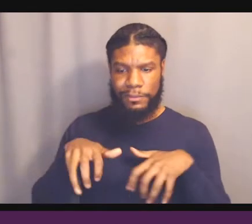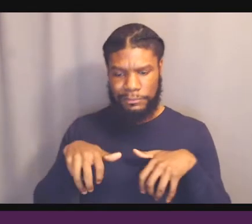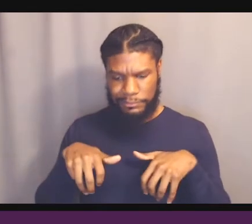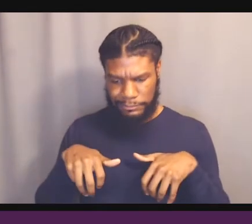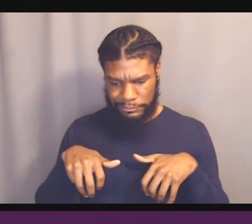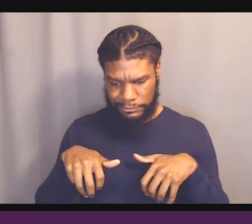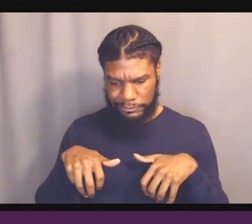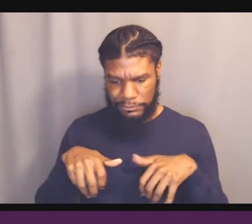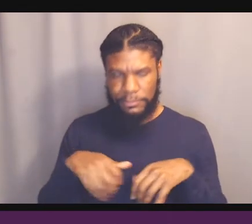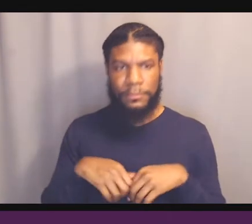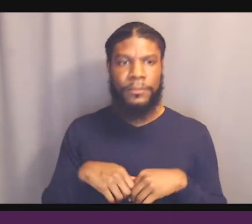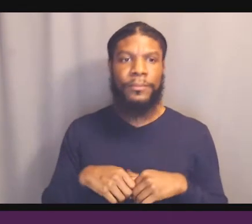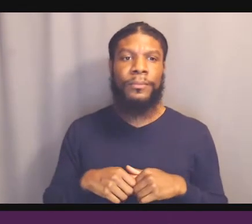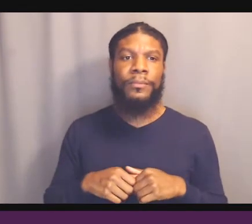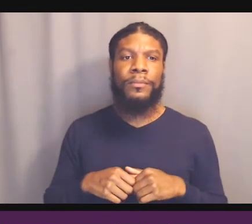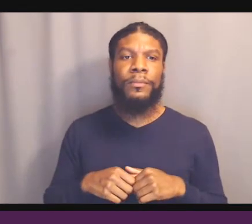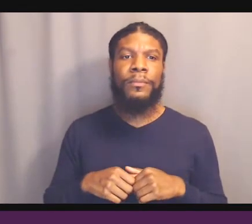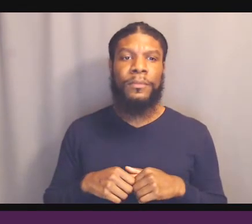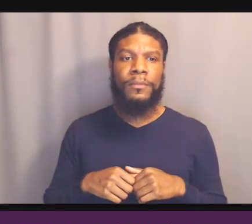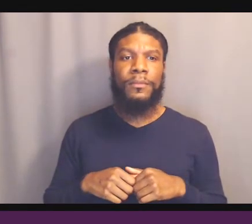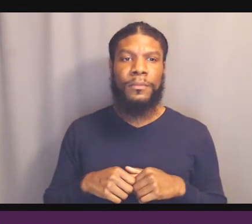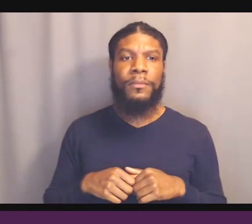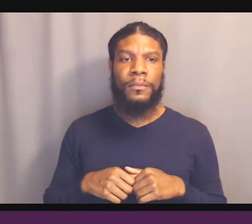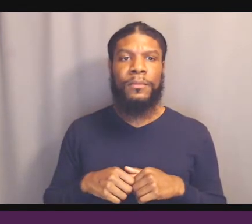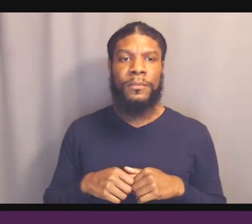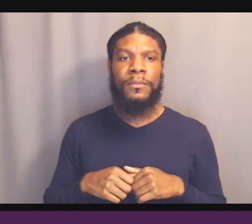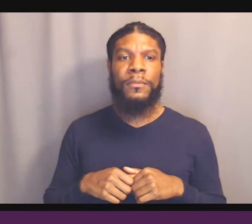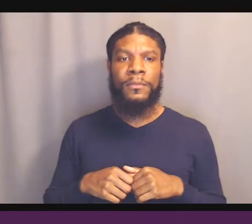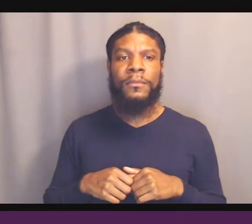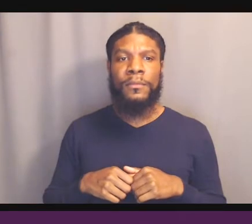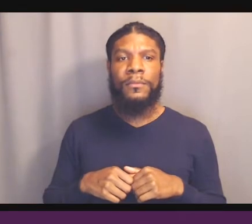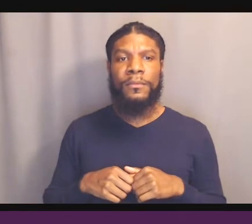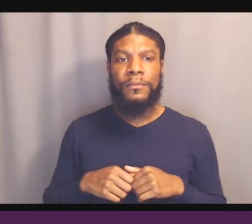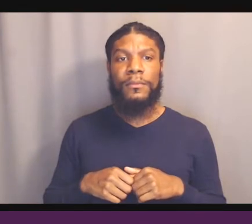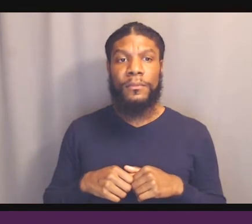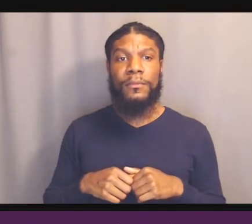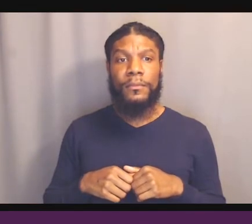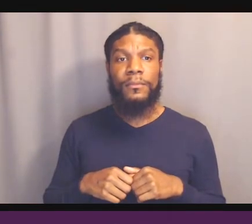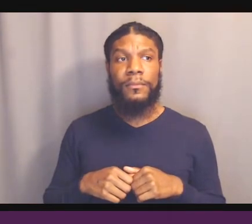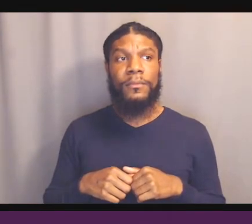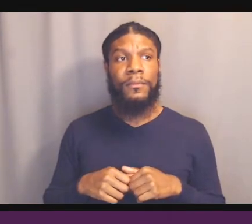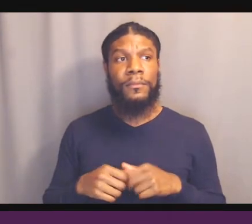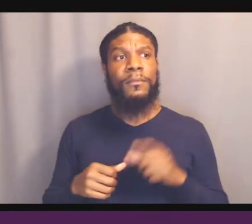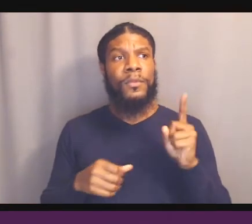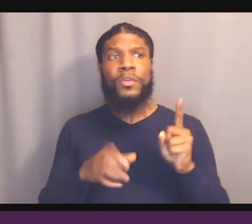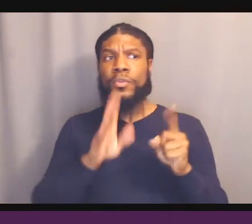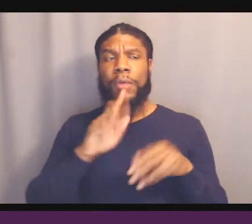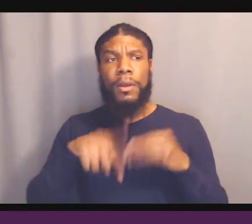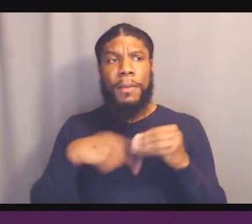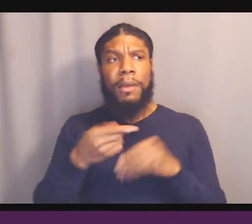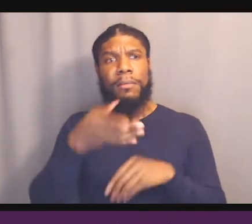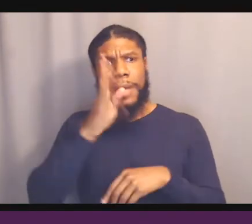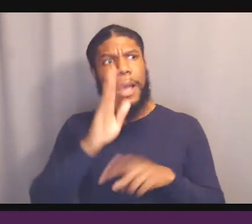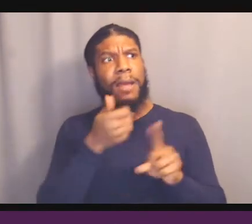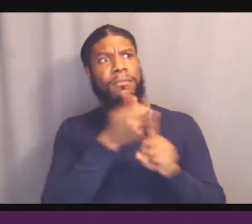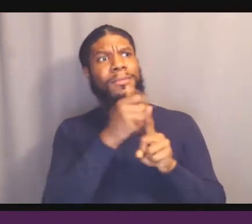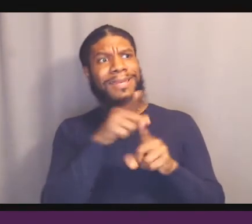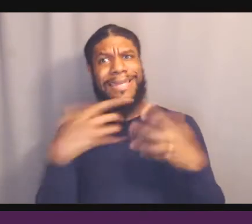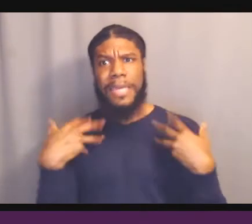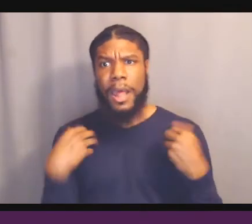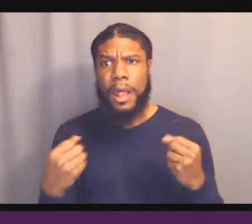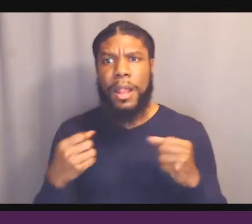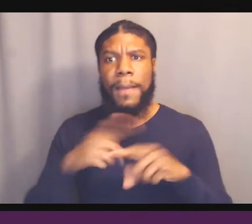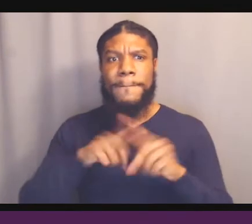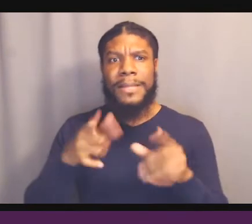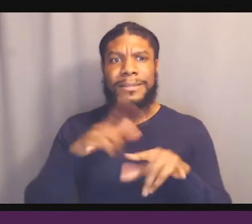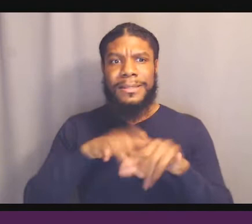How can we talk about a God that heals when there are people who are still sick, right? Well, how can we talk about a